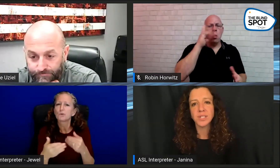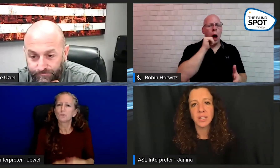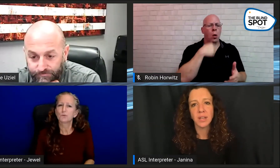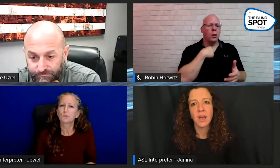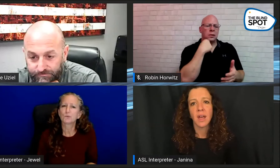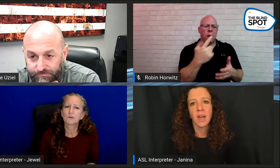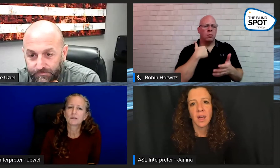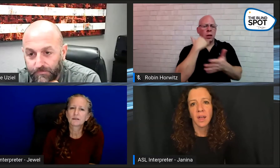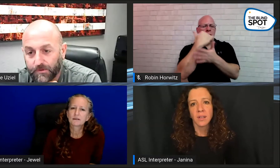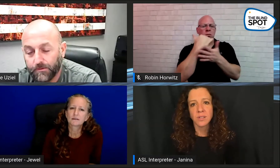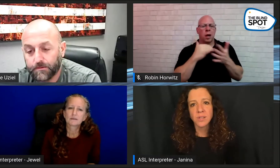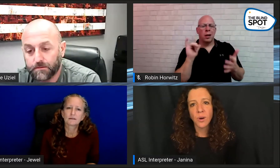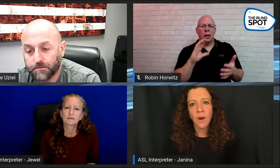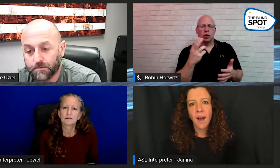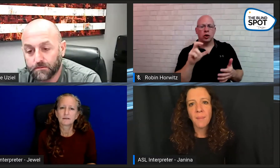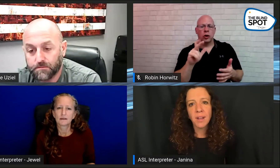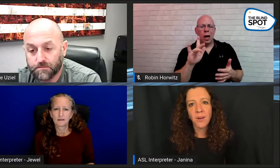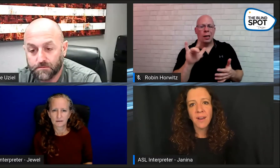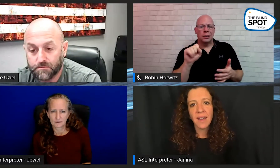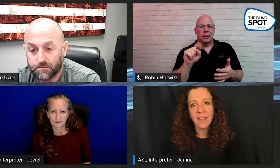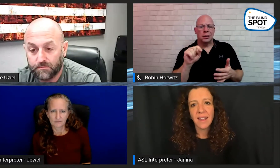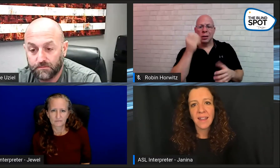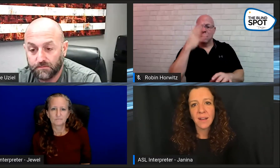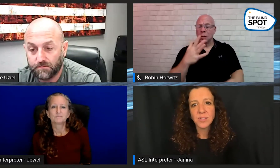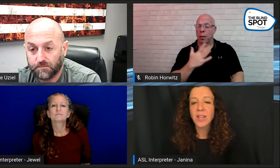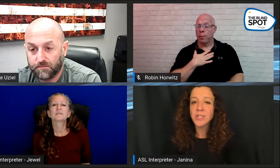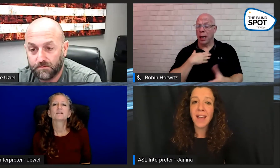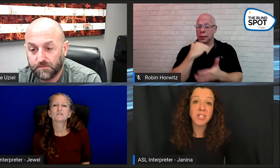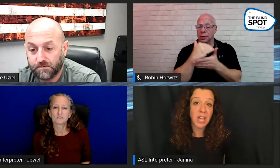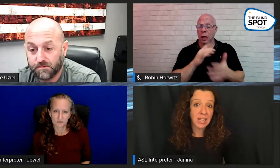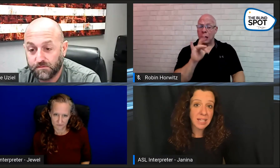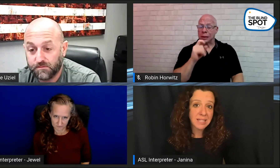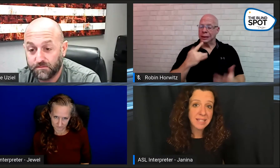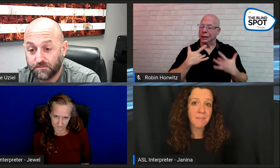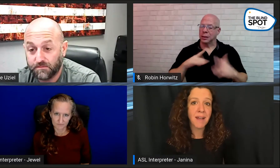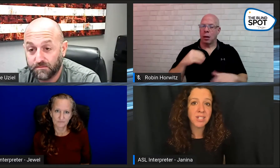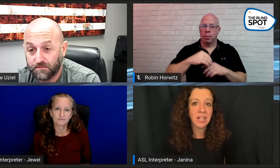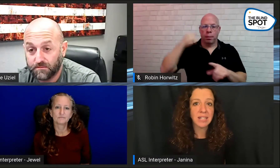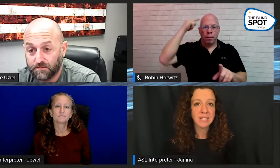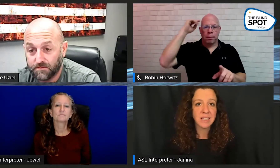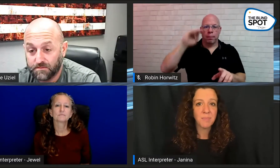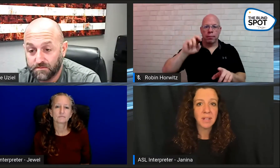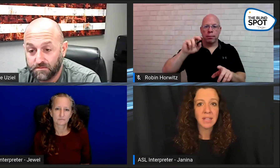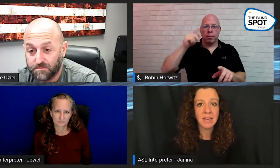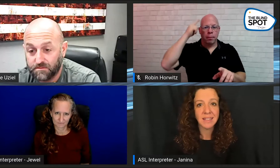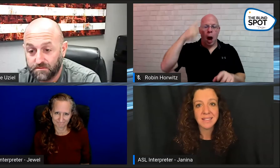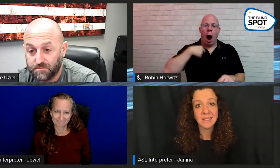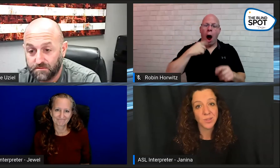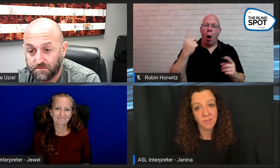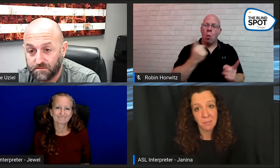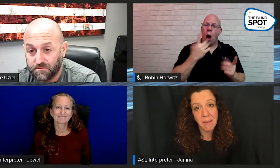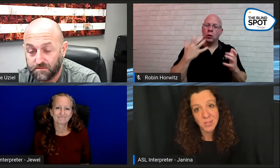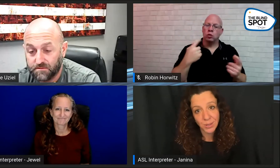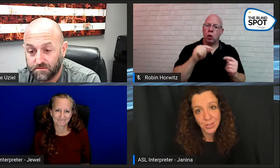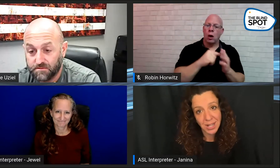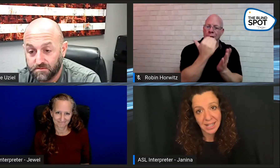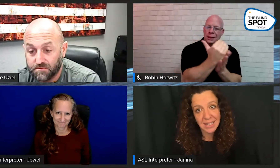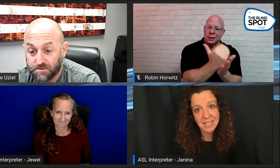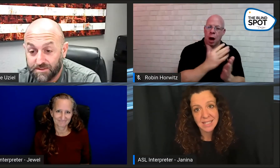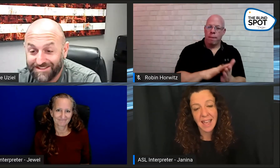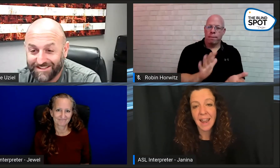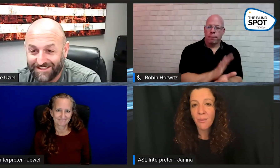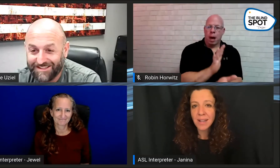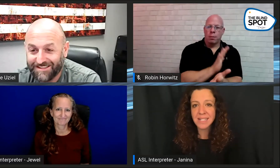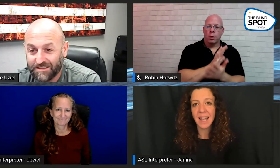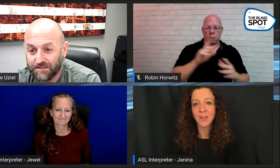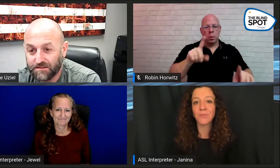Good question. So I'm going to go ahead. So I usually have a checklist, and my checklist typically is sort of a mental